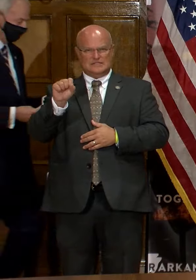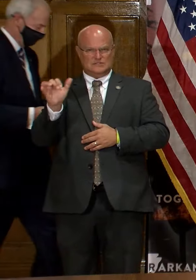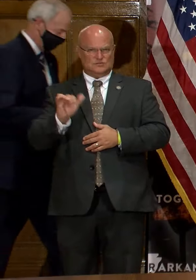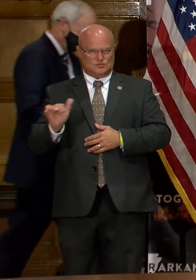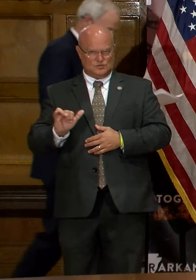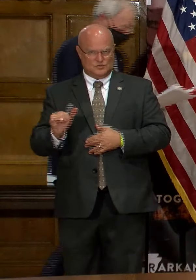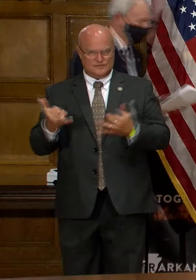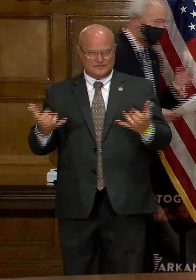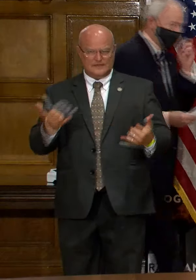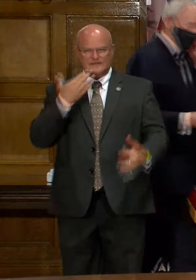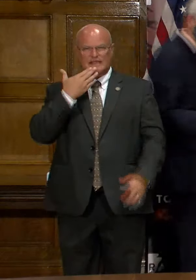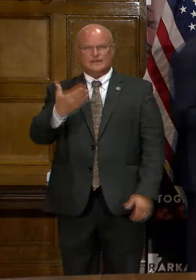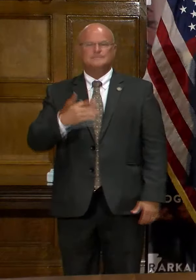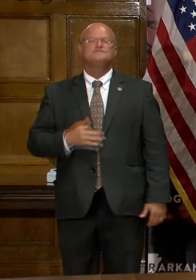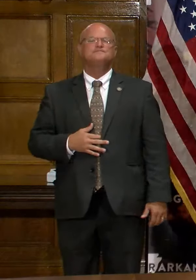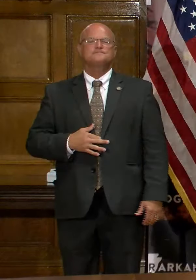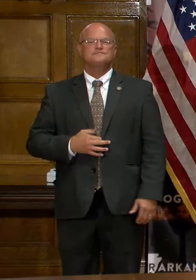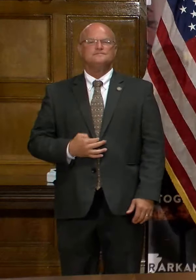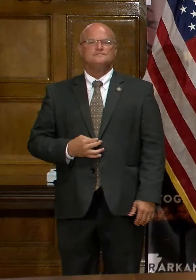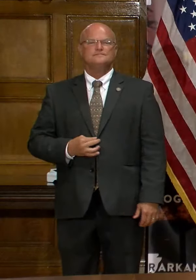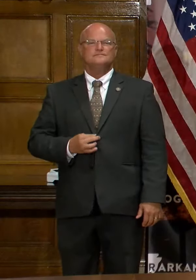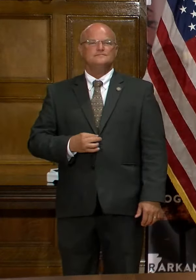governor.